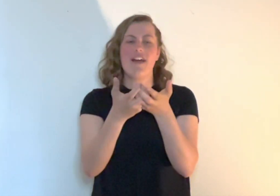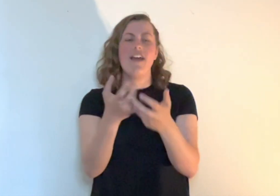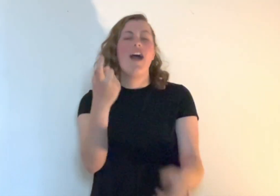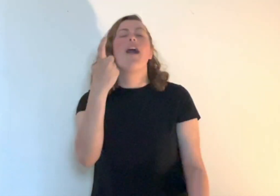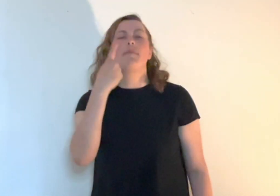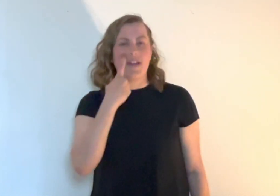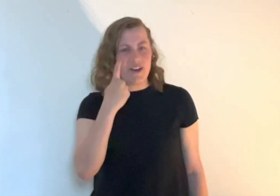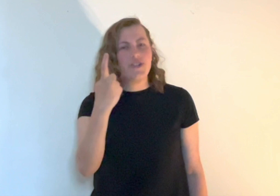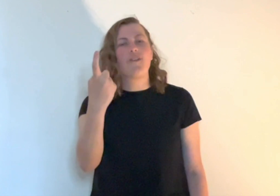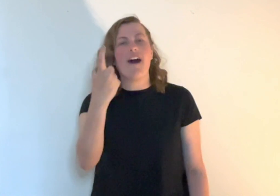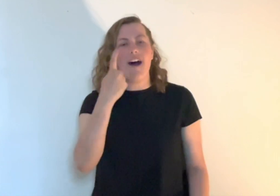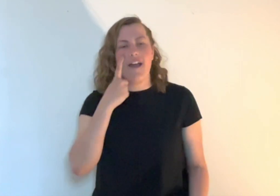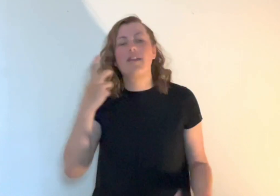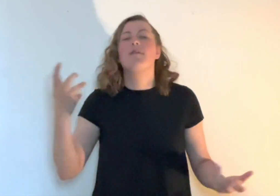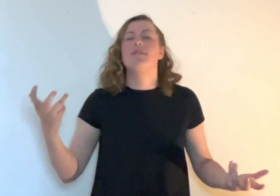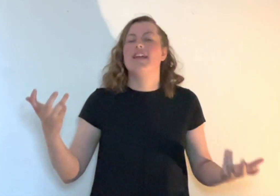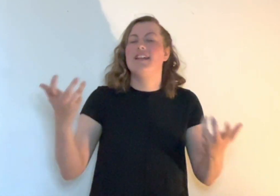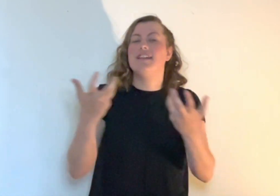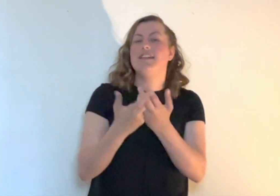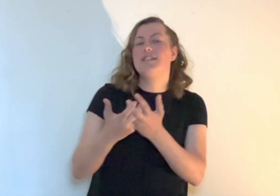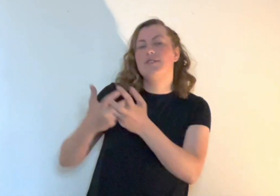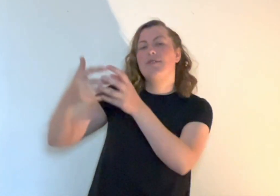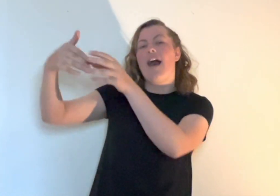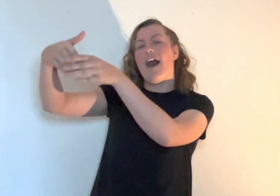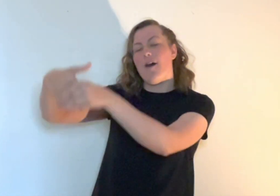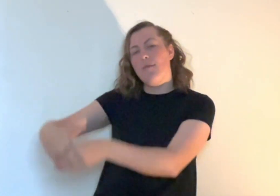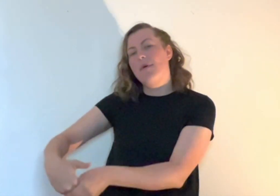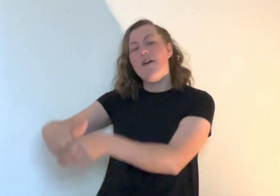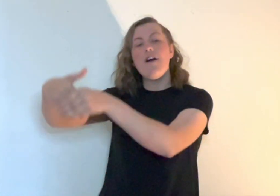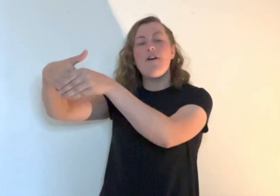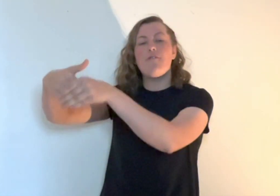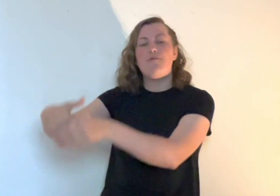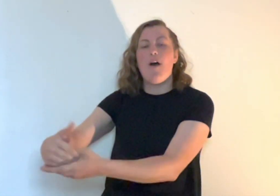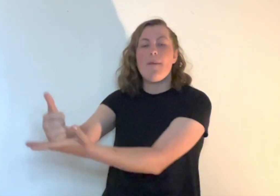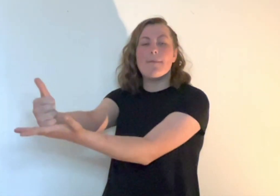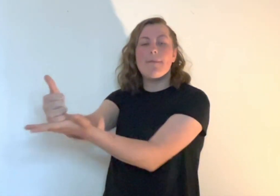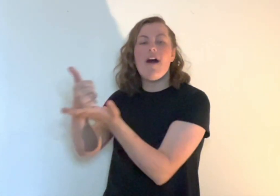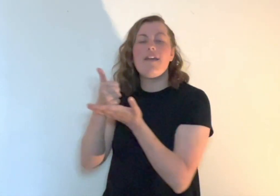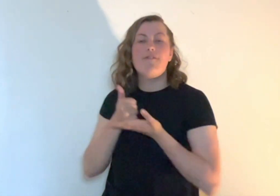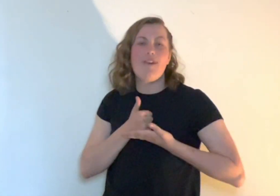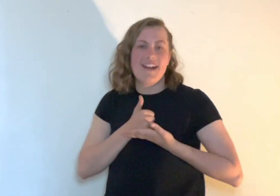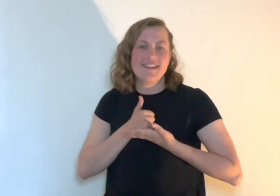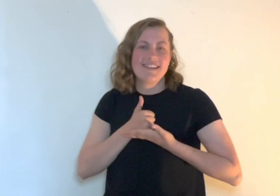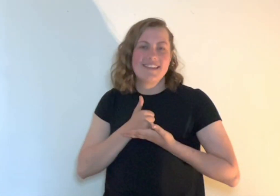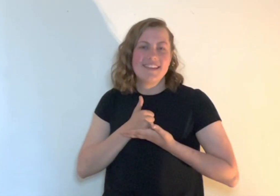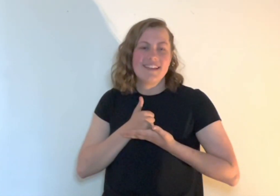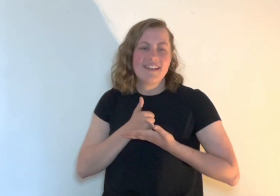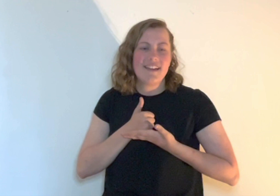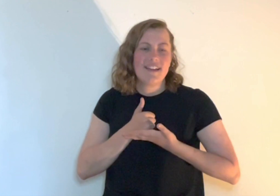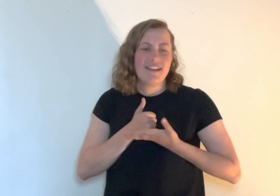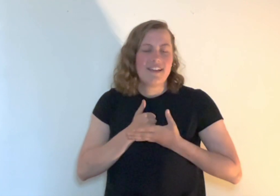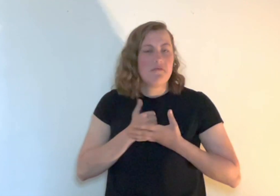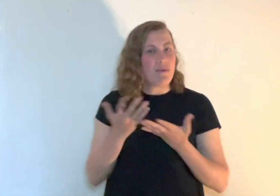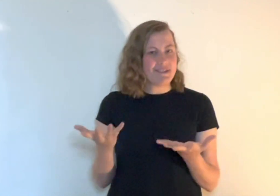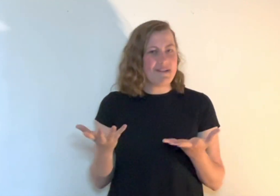I'm going to try with a little help from my friends Well done!